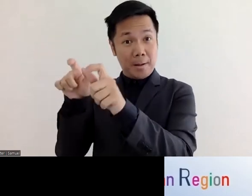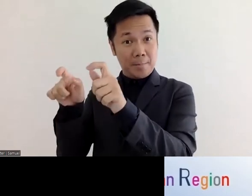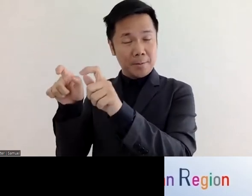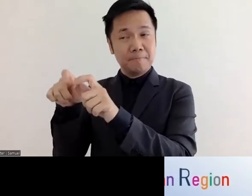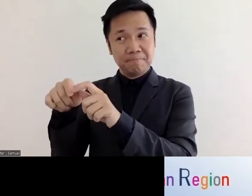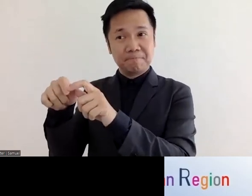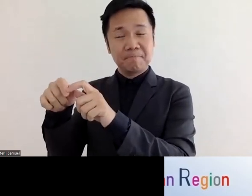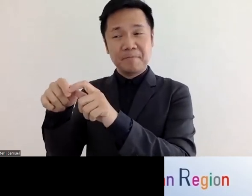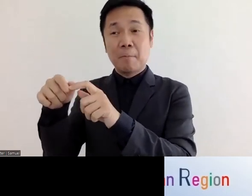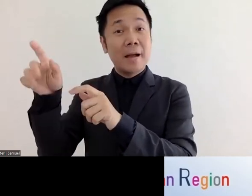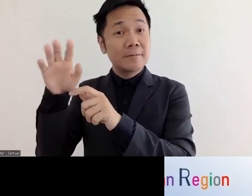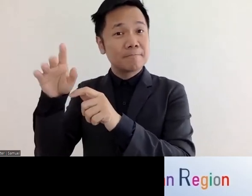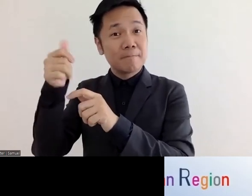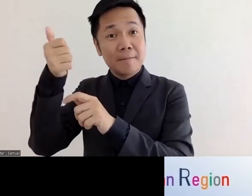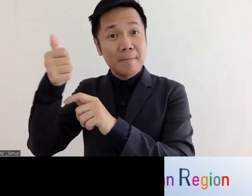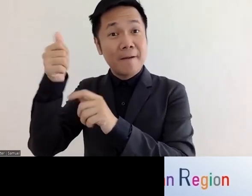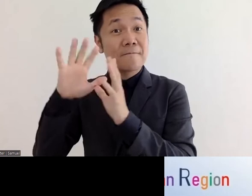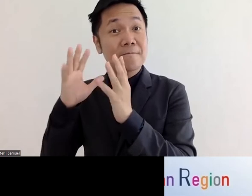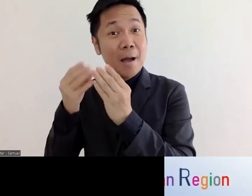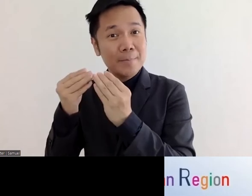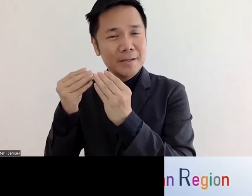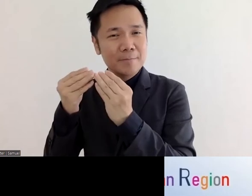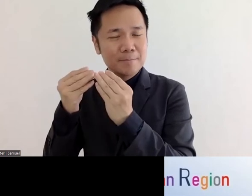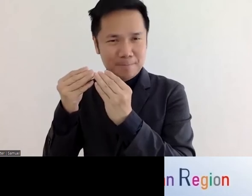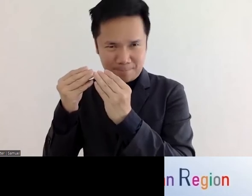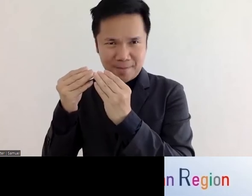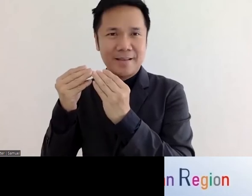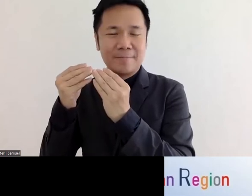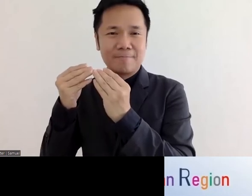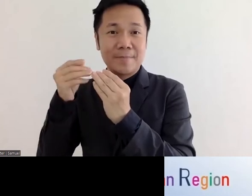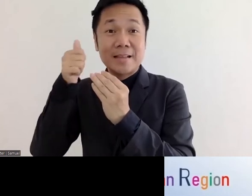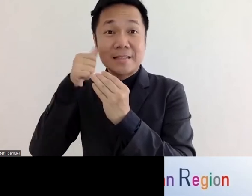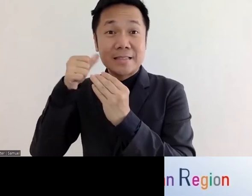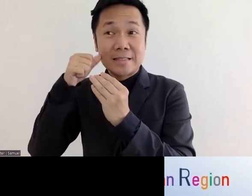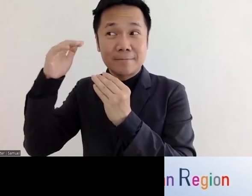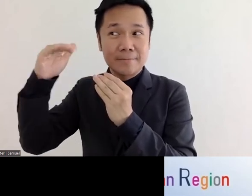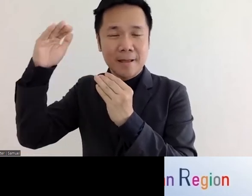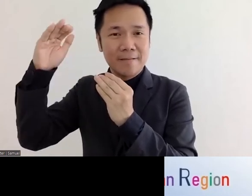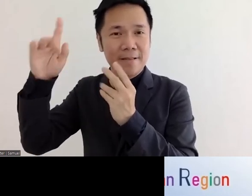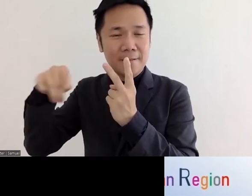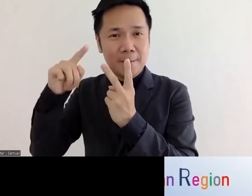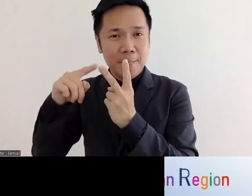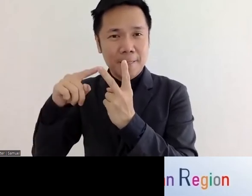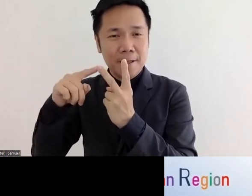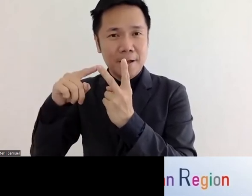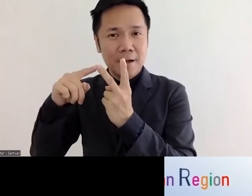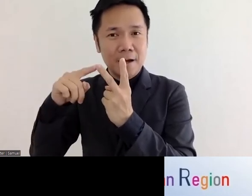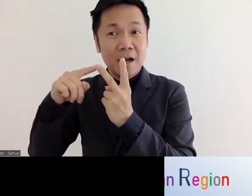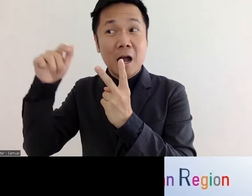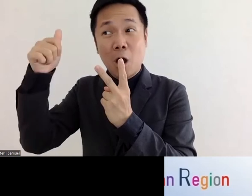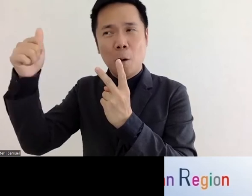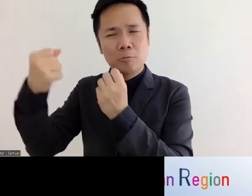my sister help me in my study and become